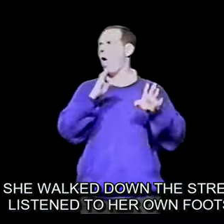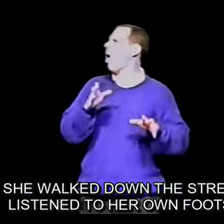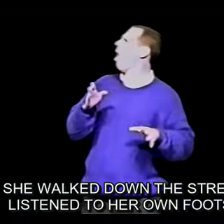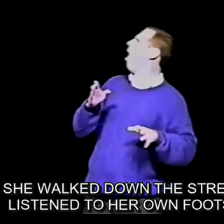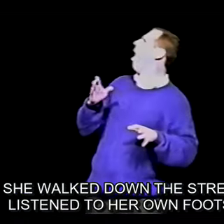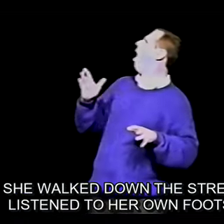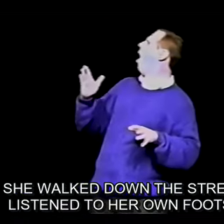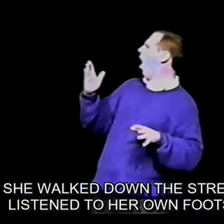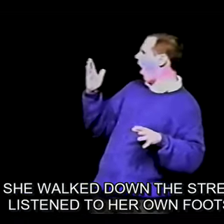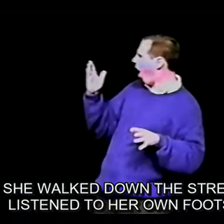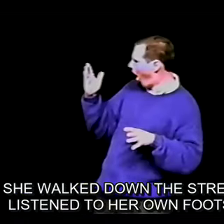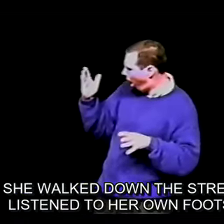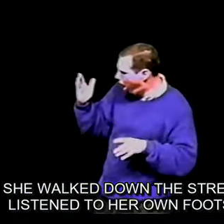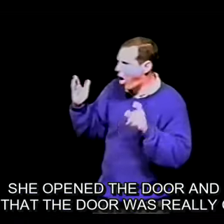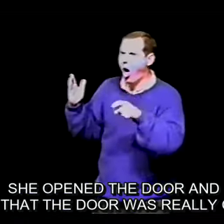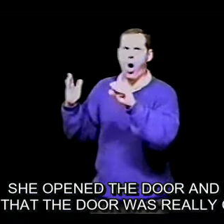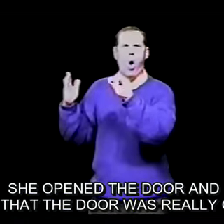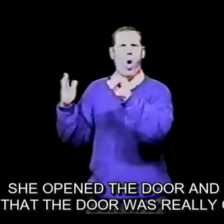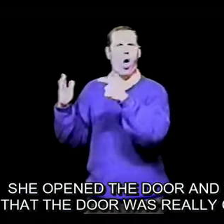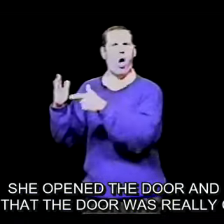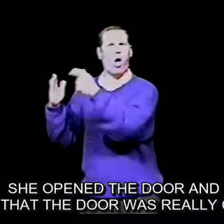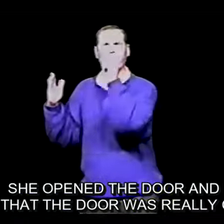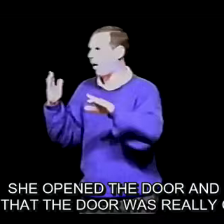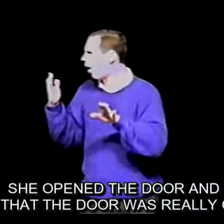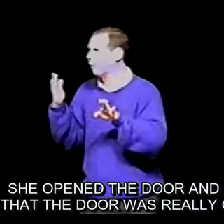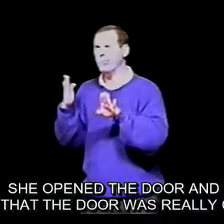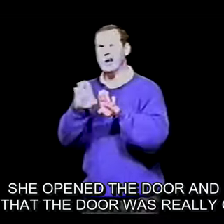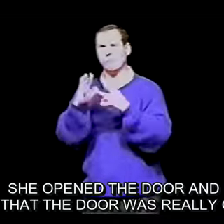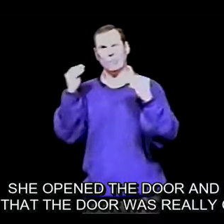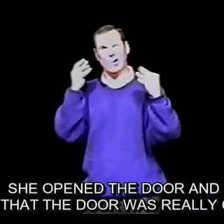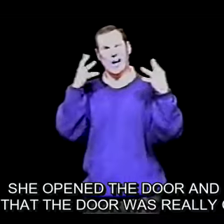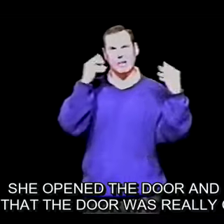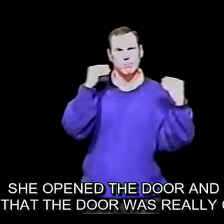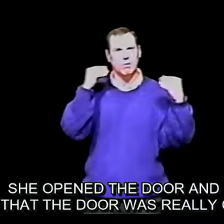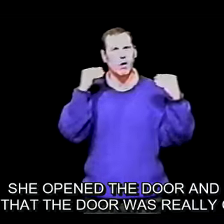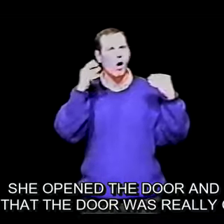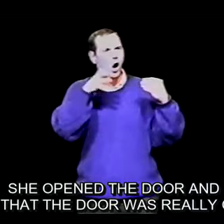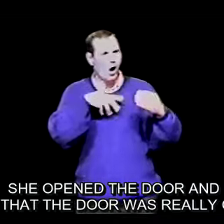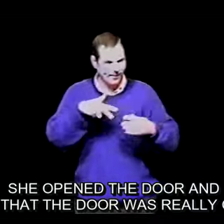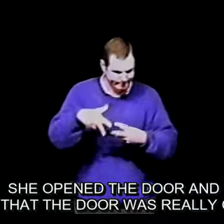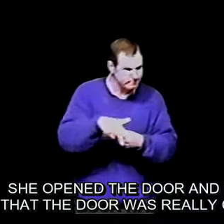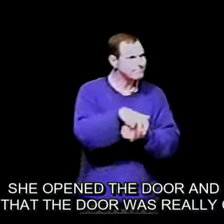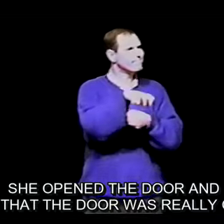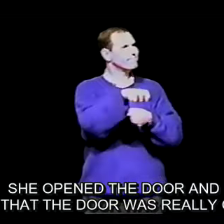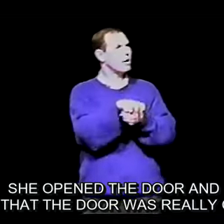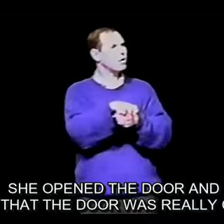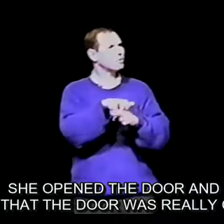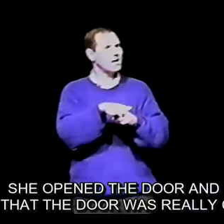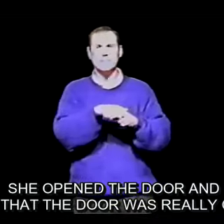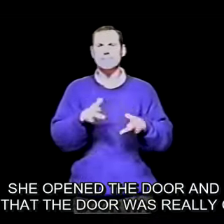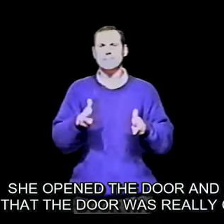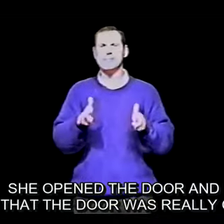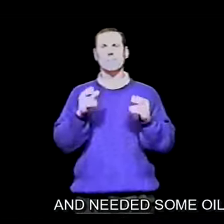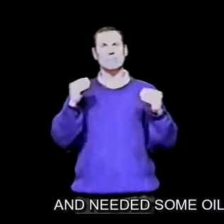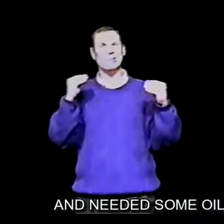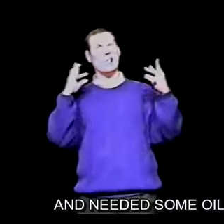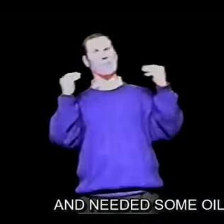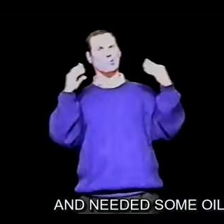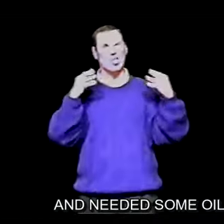the door and heard that the door was really creaky and needed some oil. And she took a seat